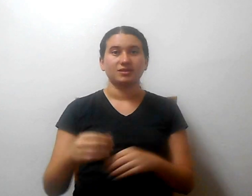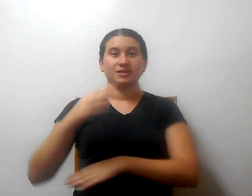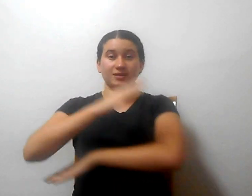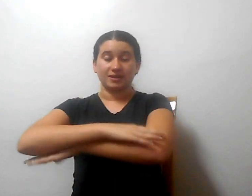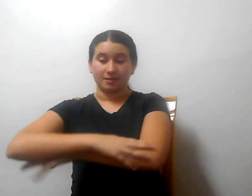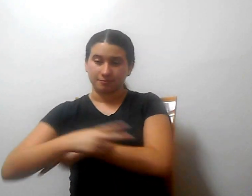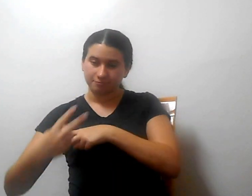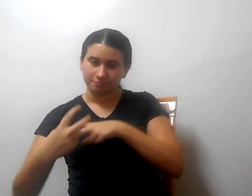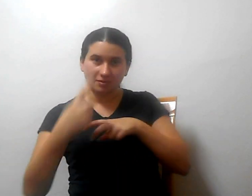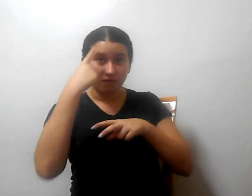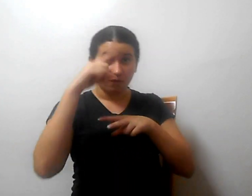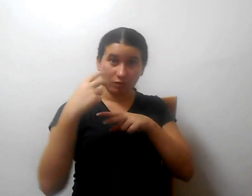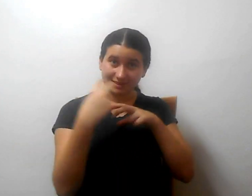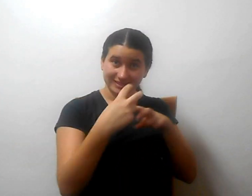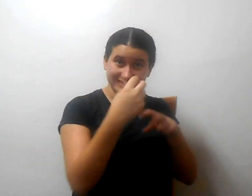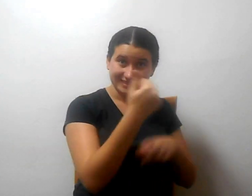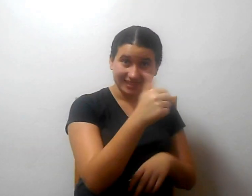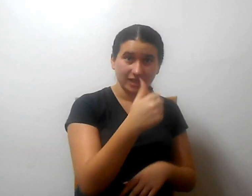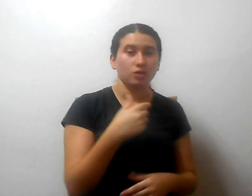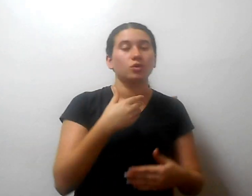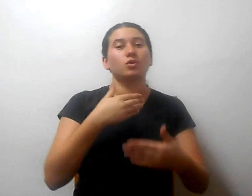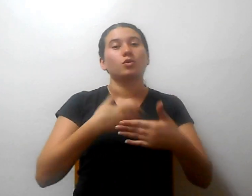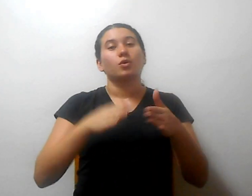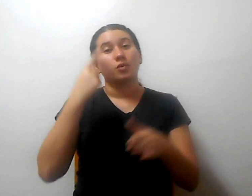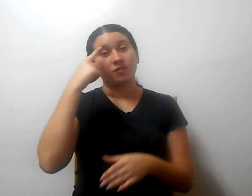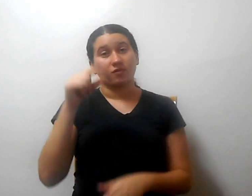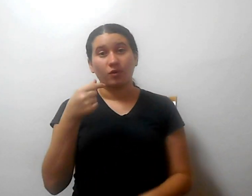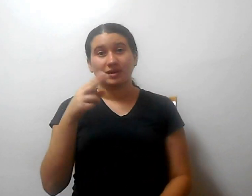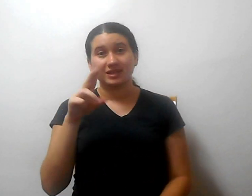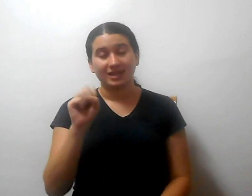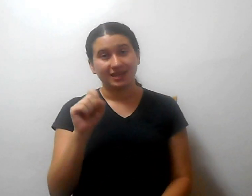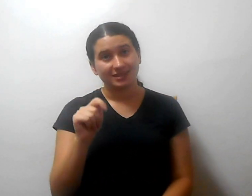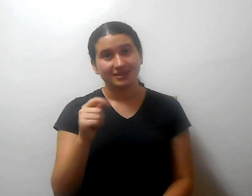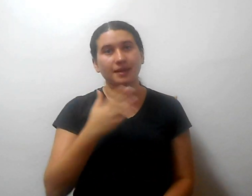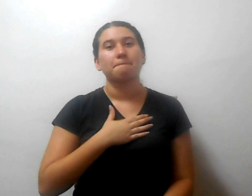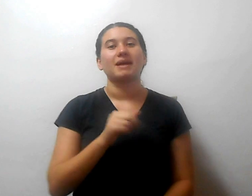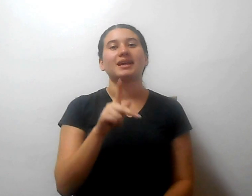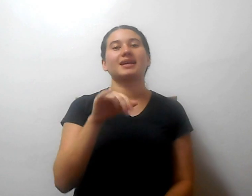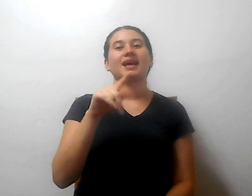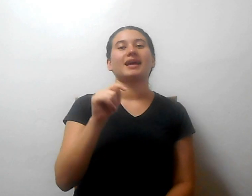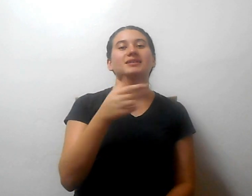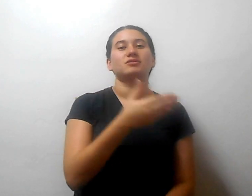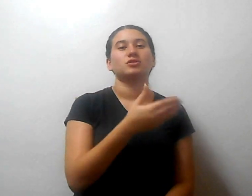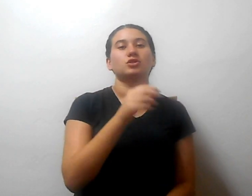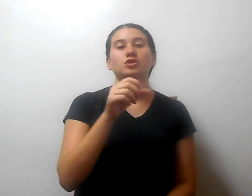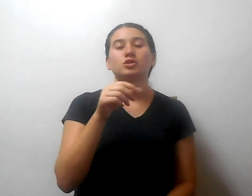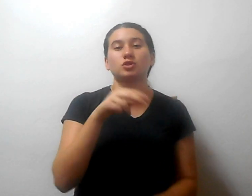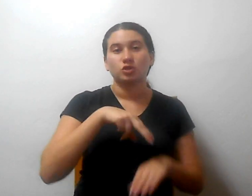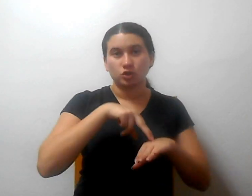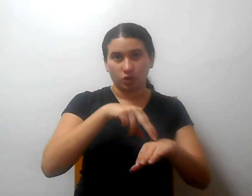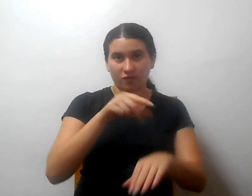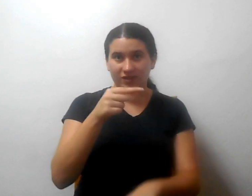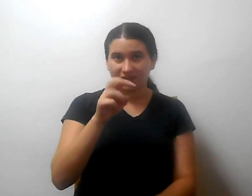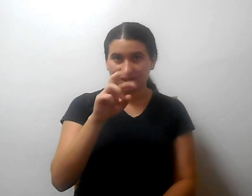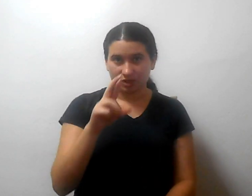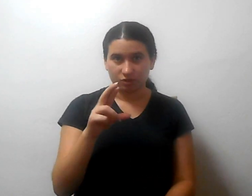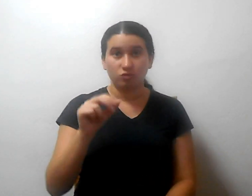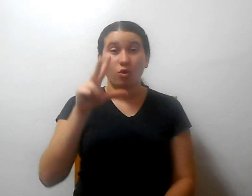10, room for guests, and all my kite surfing gear. With over 300 entries from around the world, I